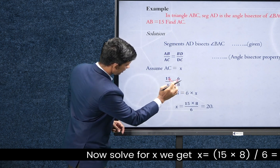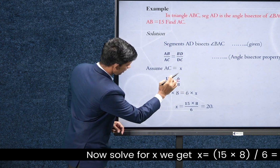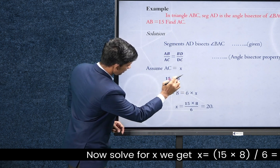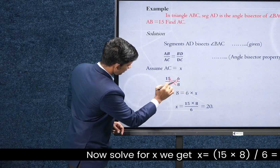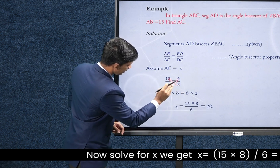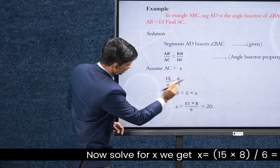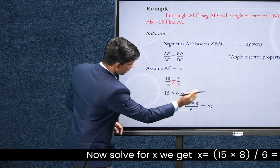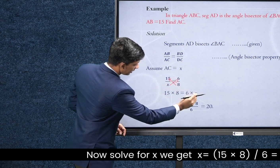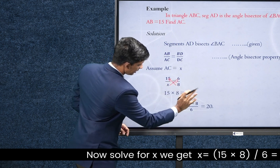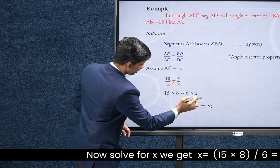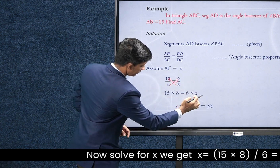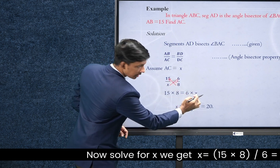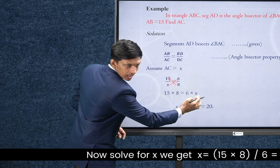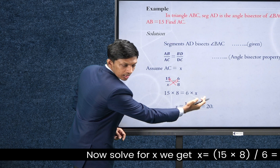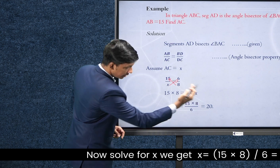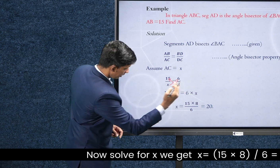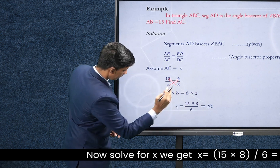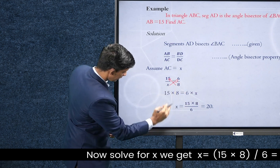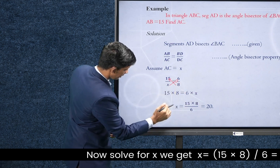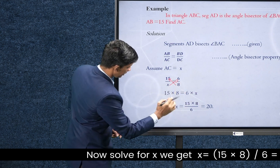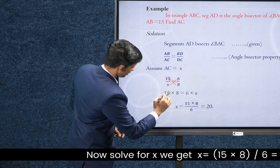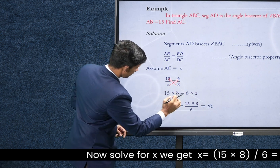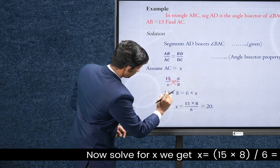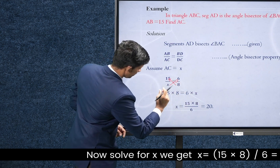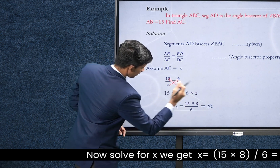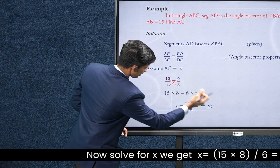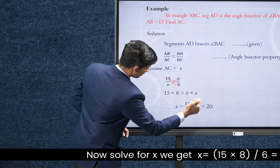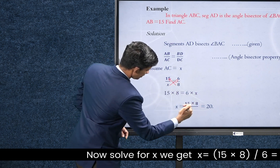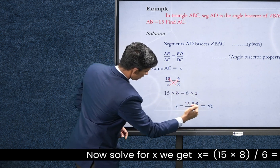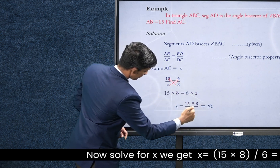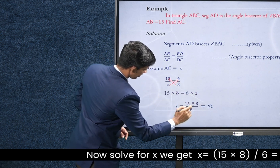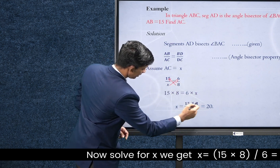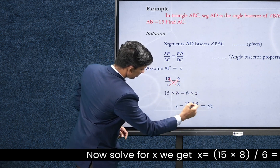Now solve for x. We get x is equal to 15 into 8 by 6,